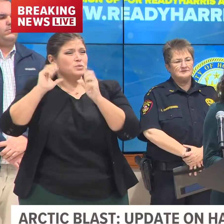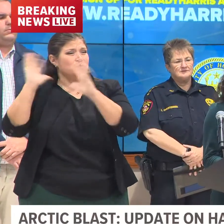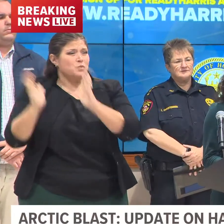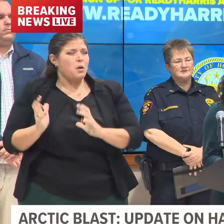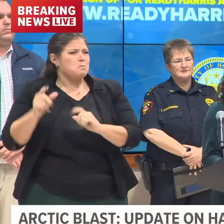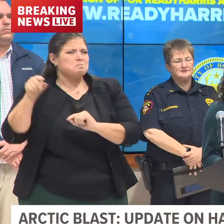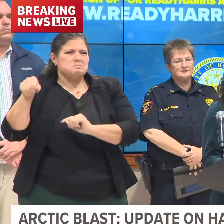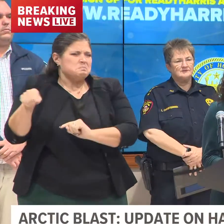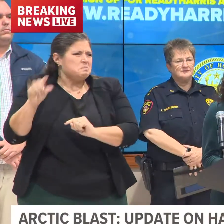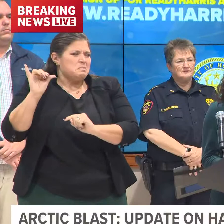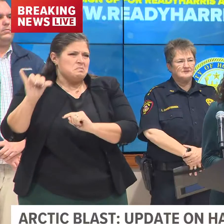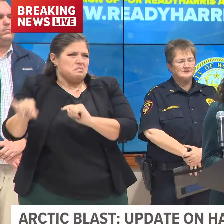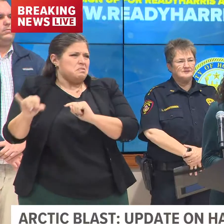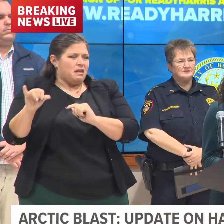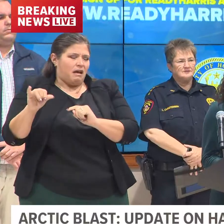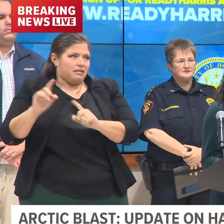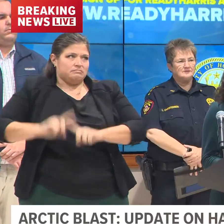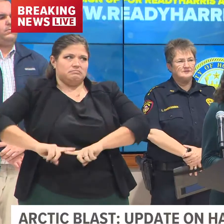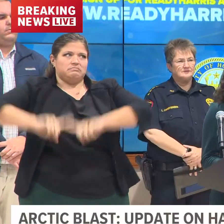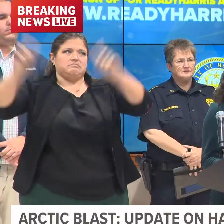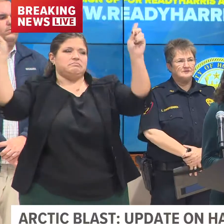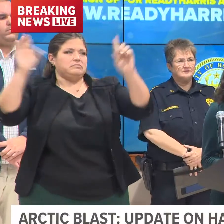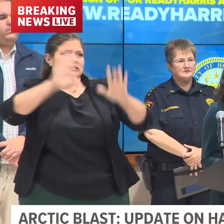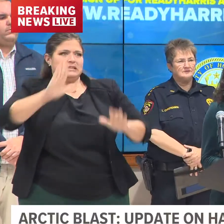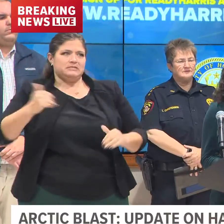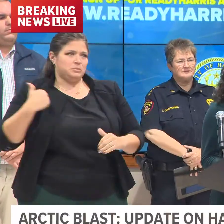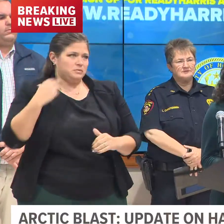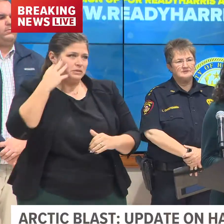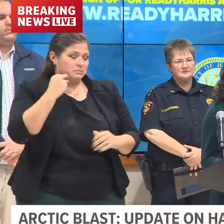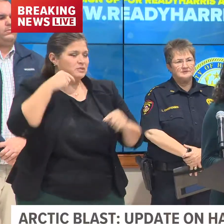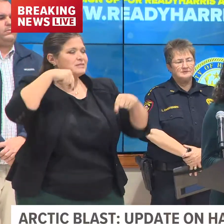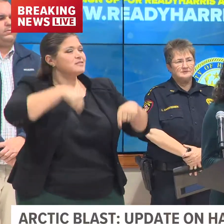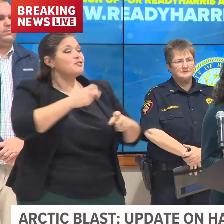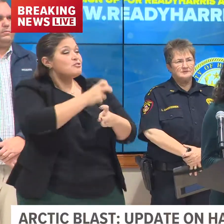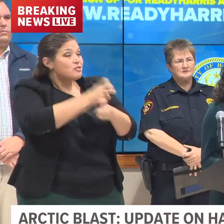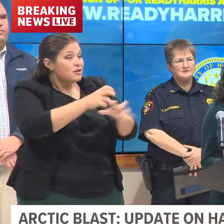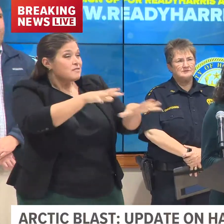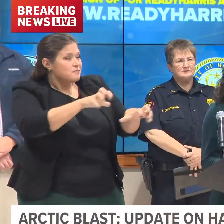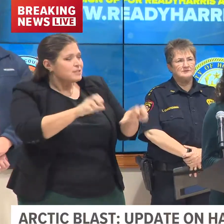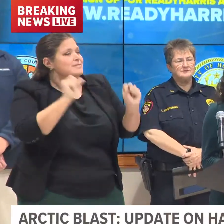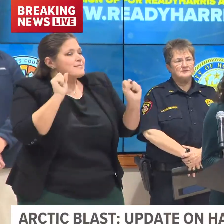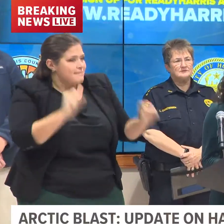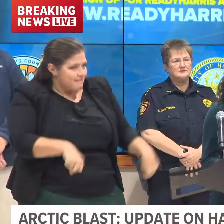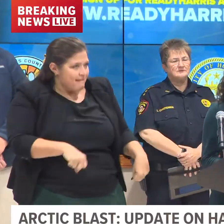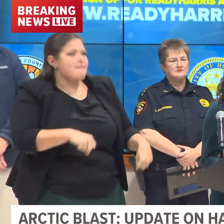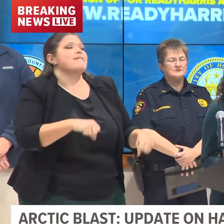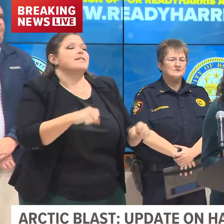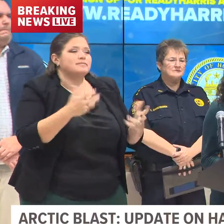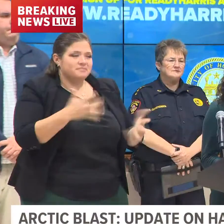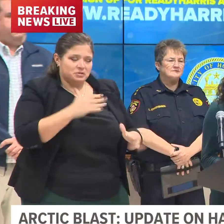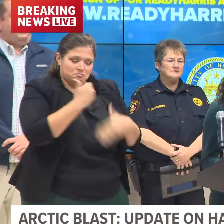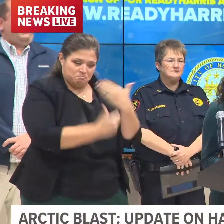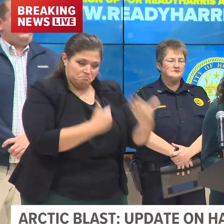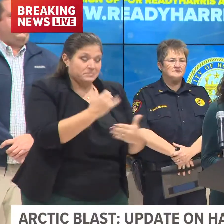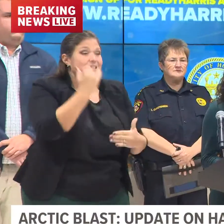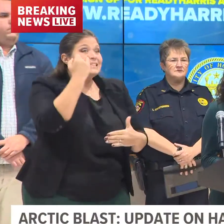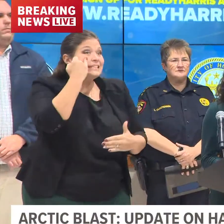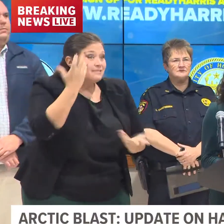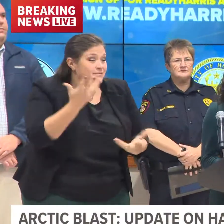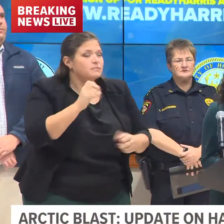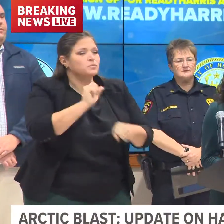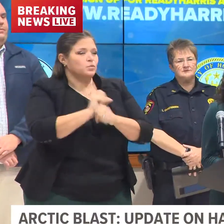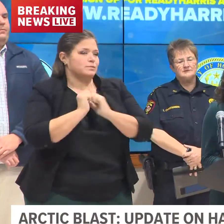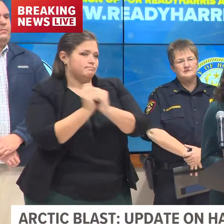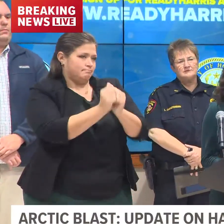years or so. And it's something we can handle so long as we work together. This coming weather